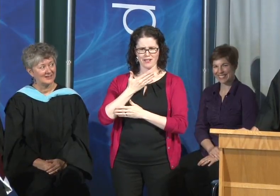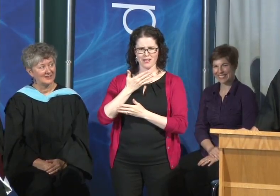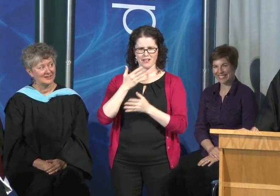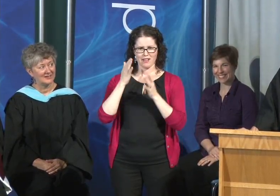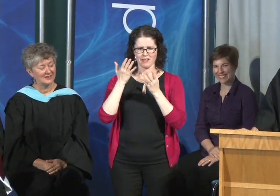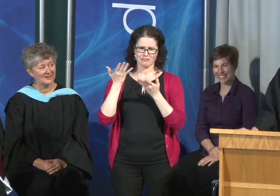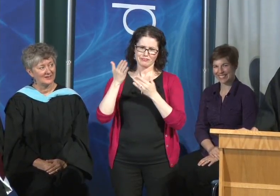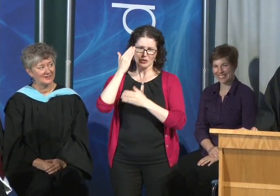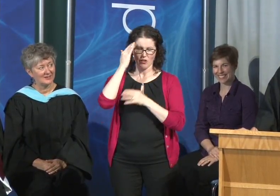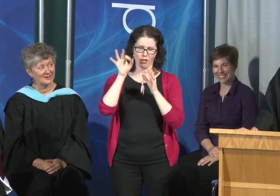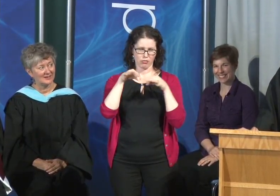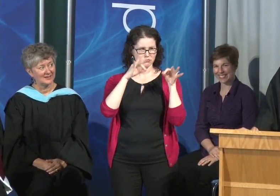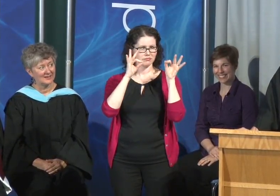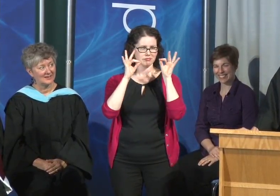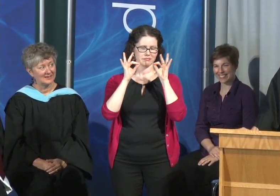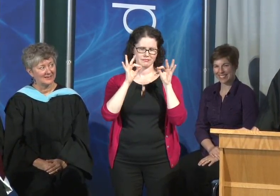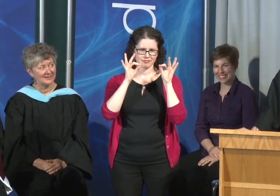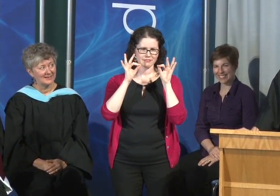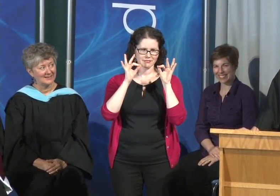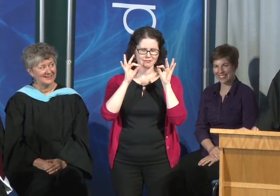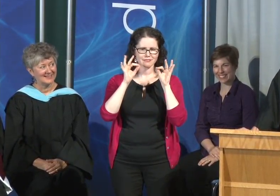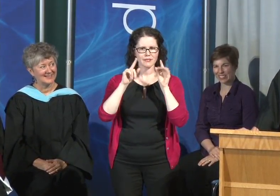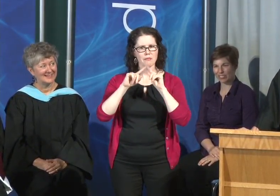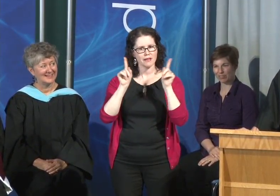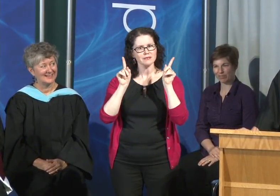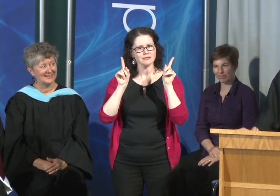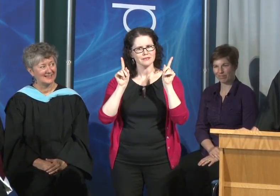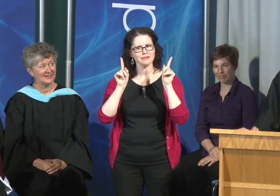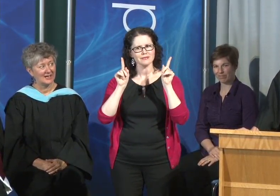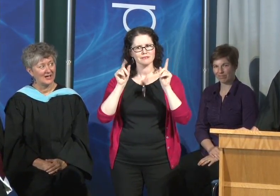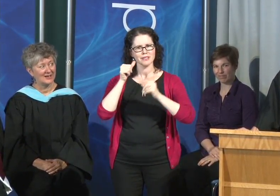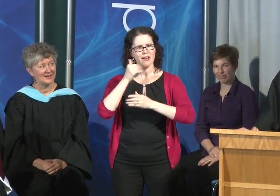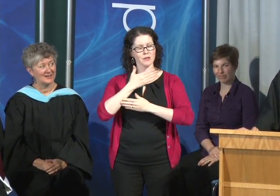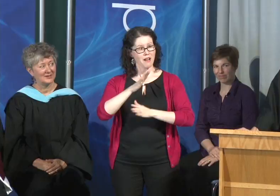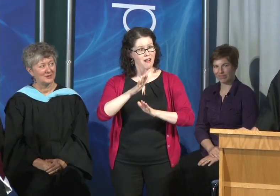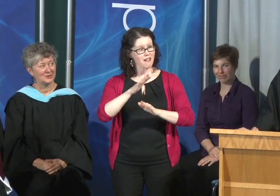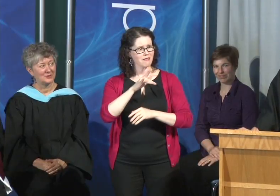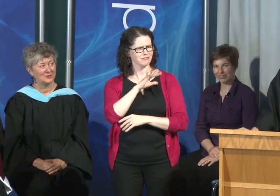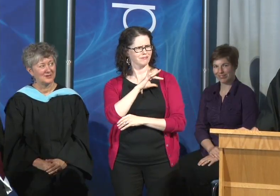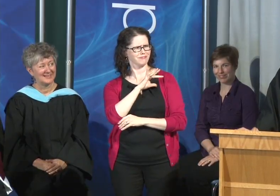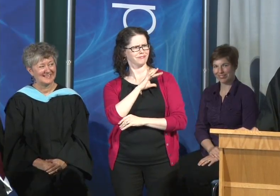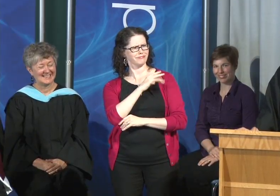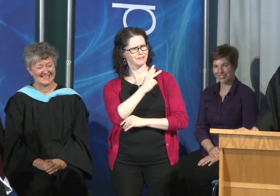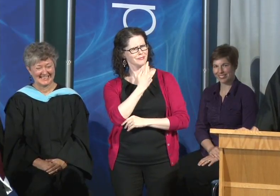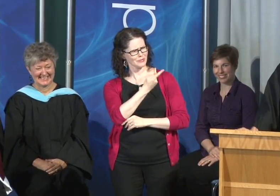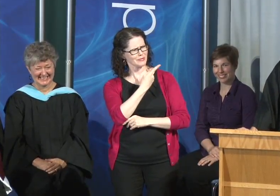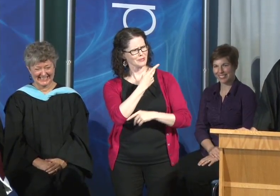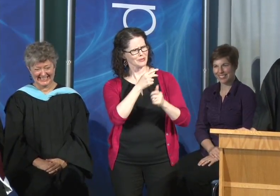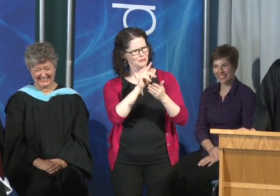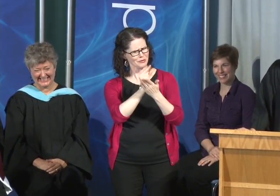teenager that involved a lot of eye rolling. But instead, she said, that would be so cool.